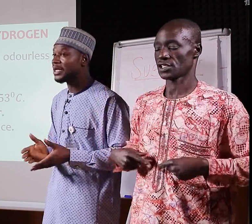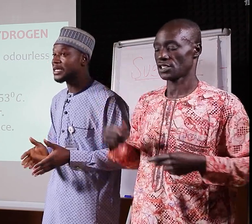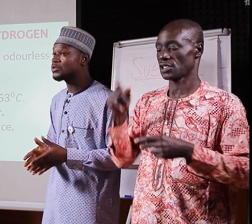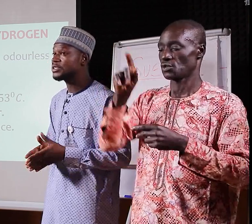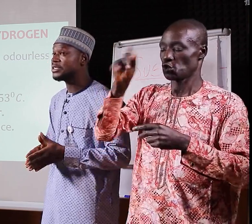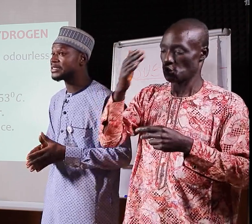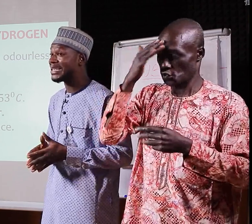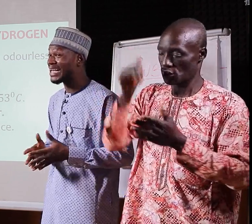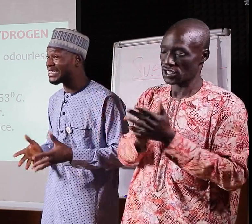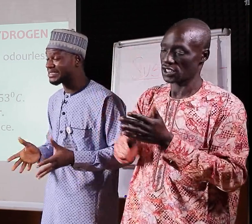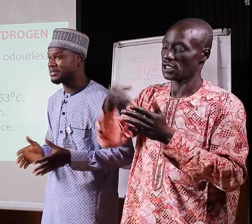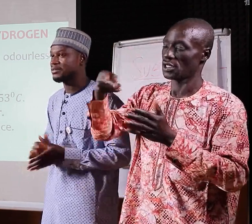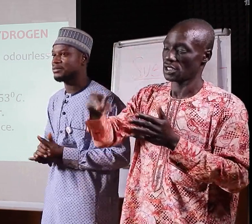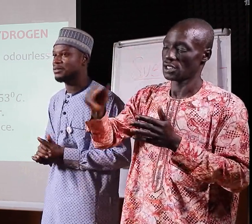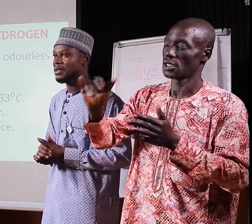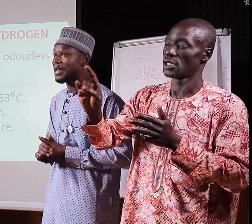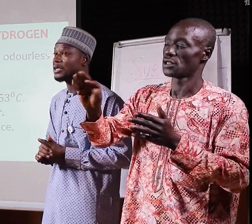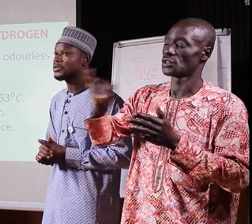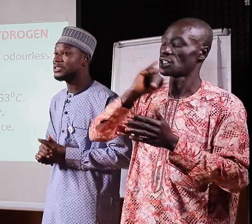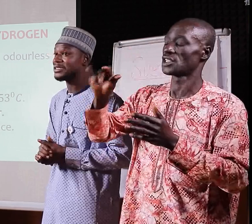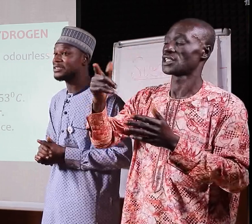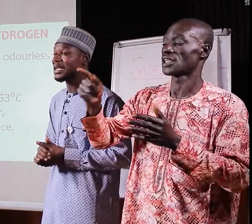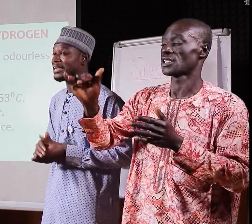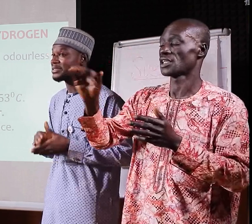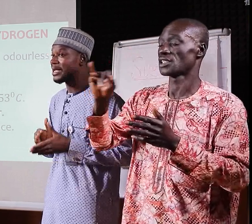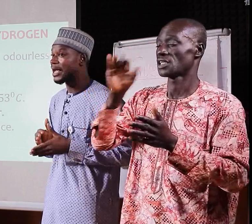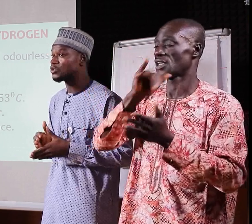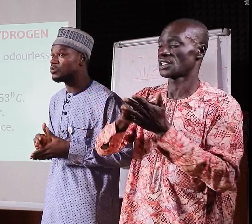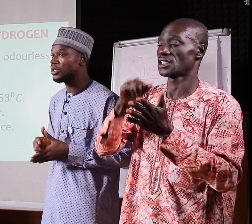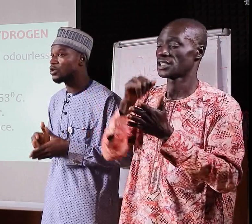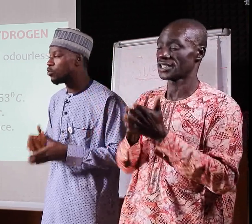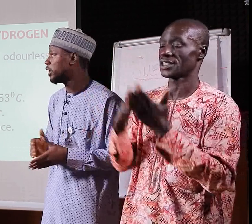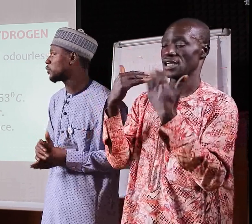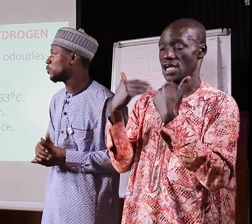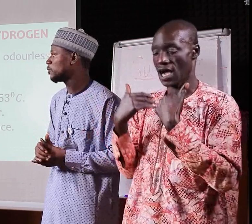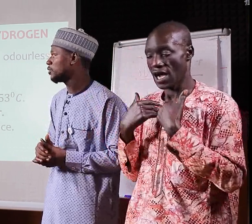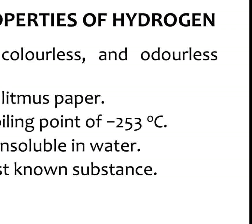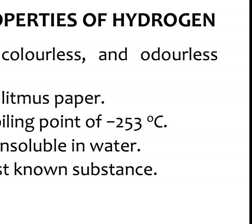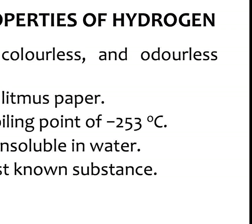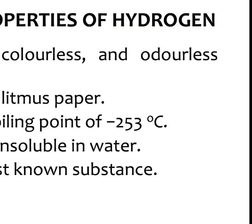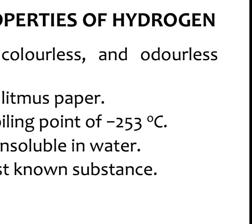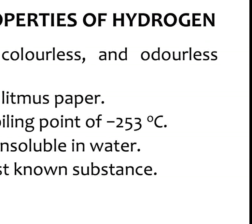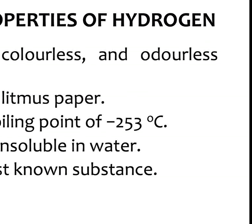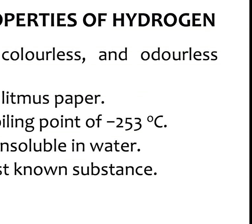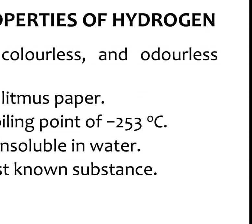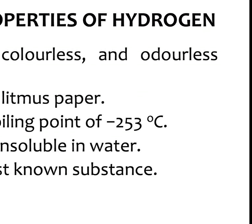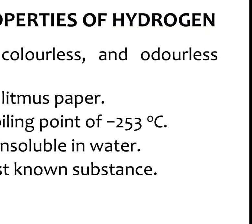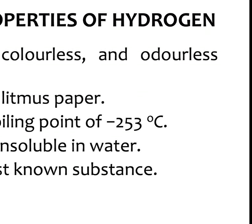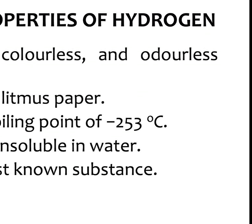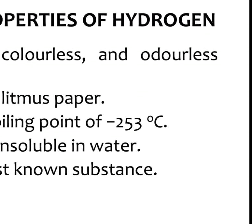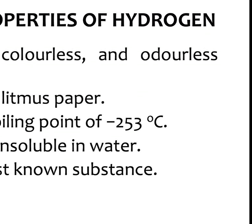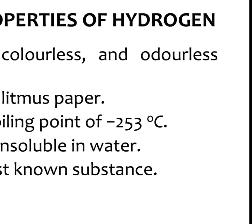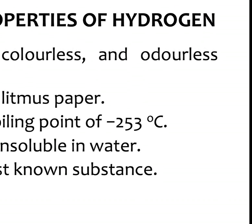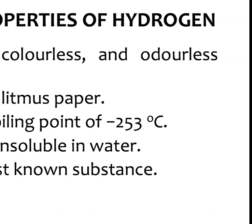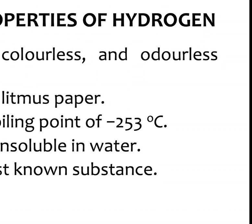should know that hydrogen is a gas, and hydrogen exists as diatomic molecule. So 1, hydrogen